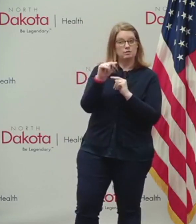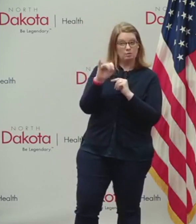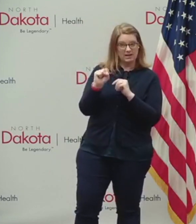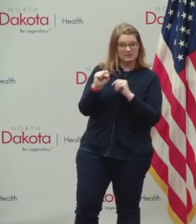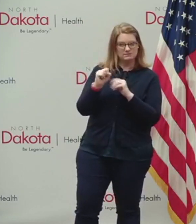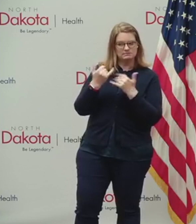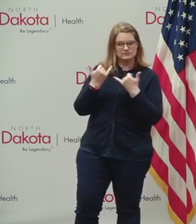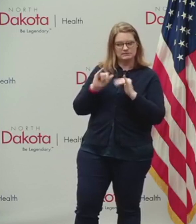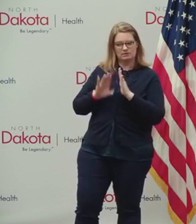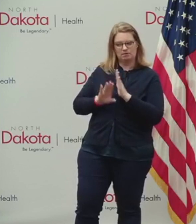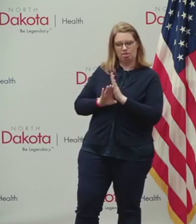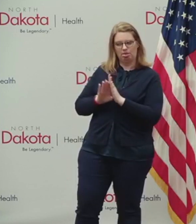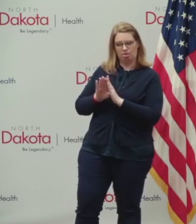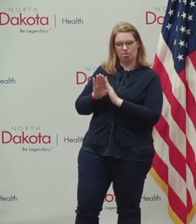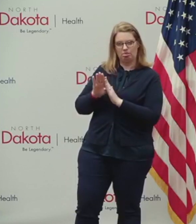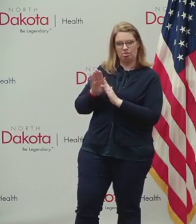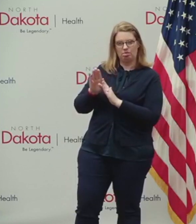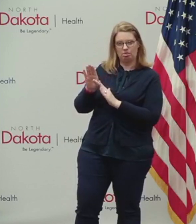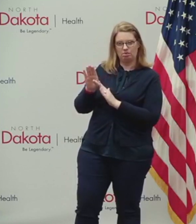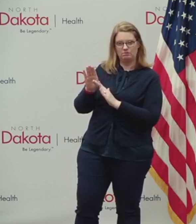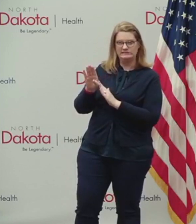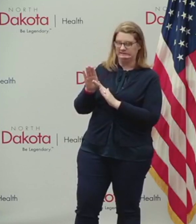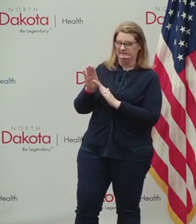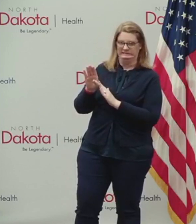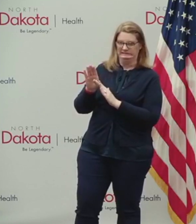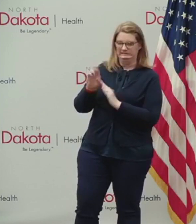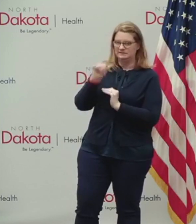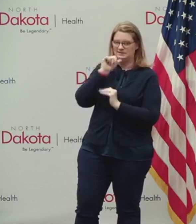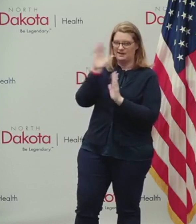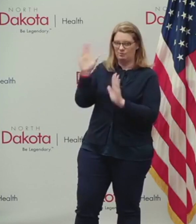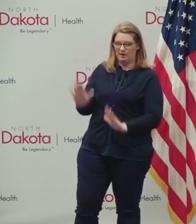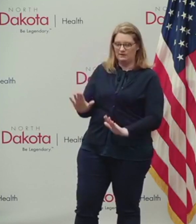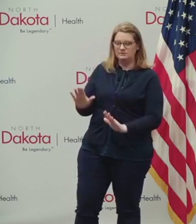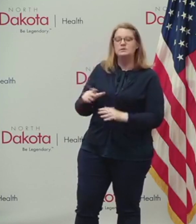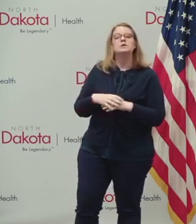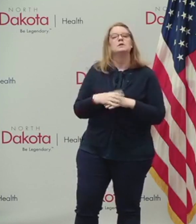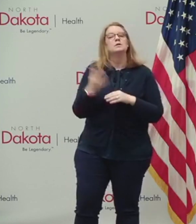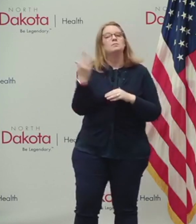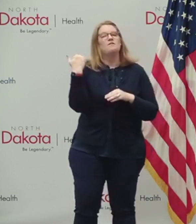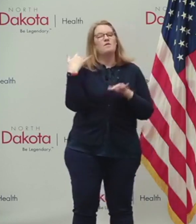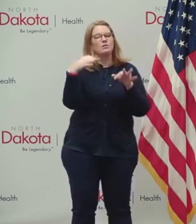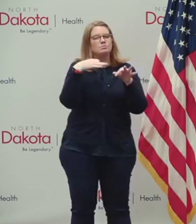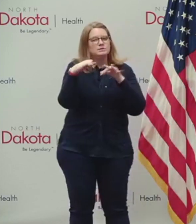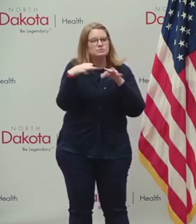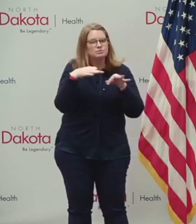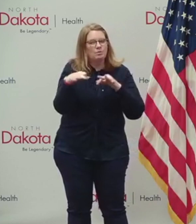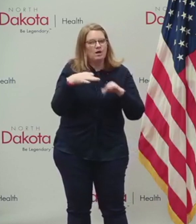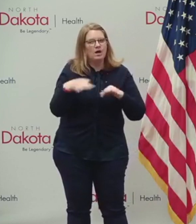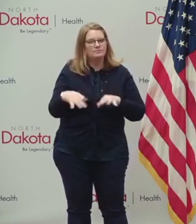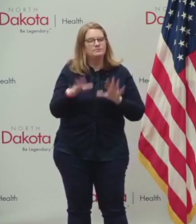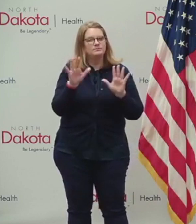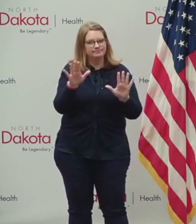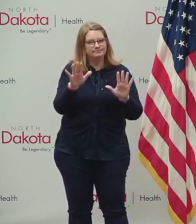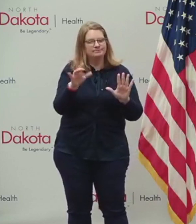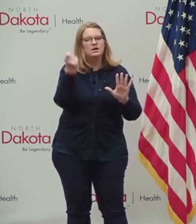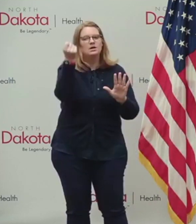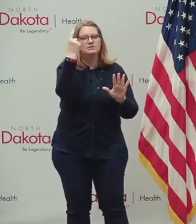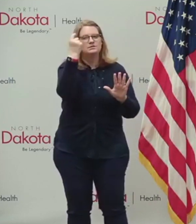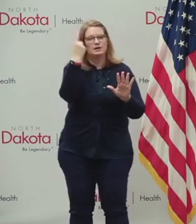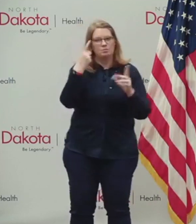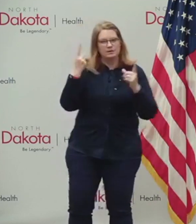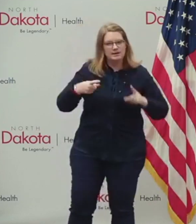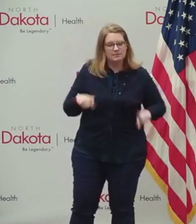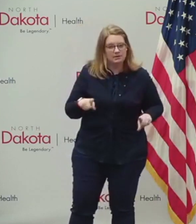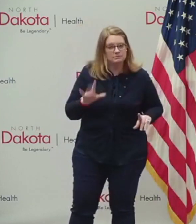wrong direction in North Dakota, but as we have described before, we need to put this in context of where we are.